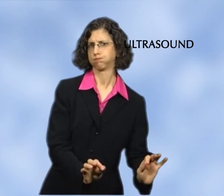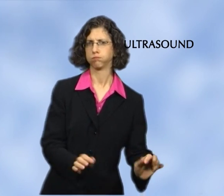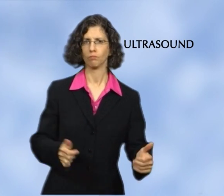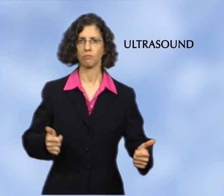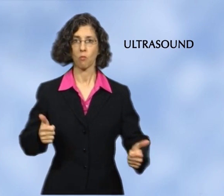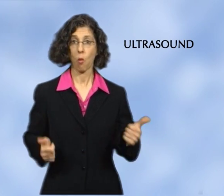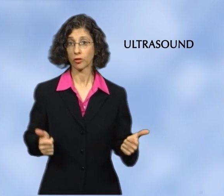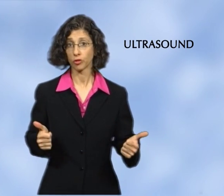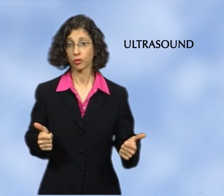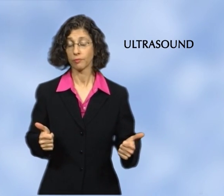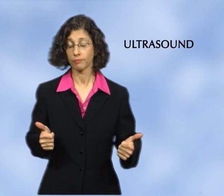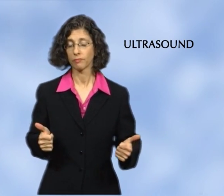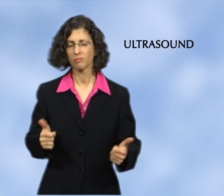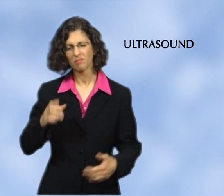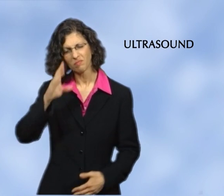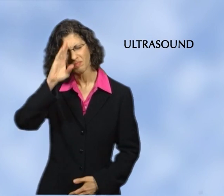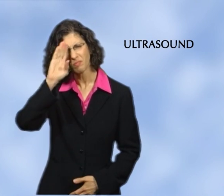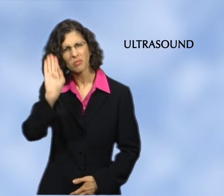something else.